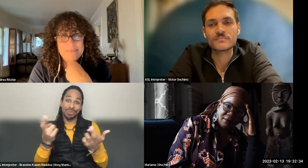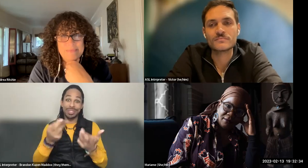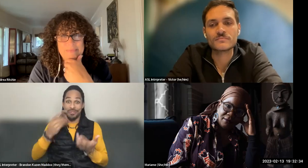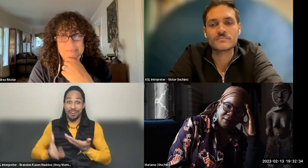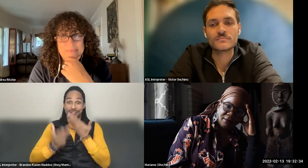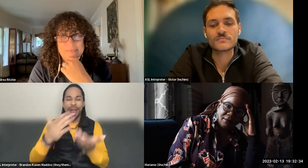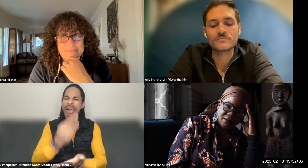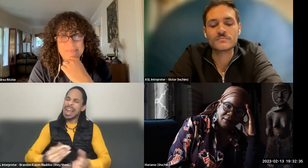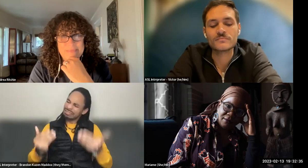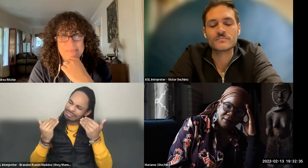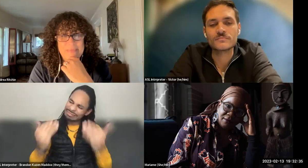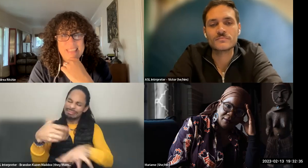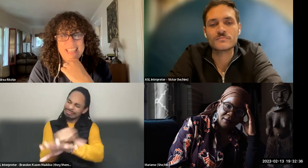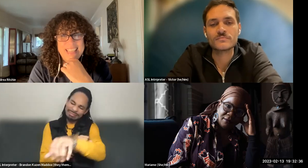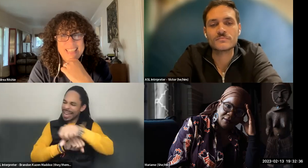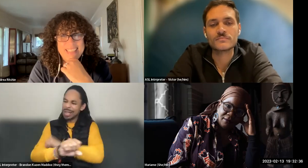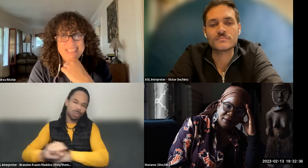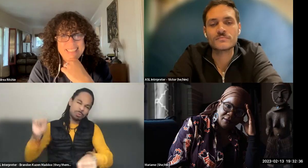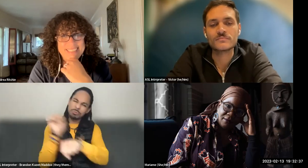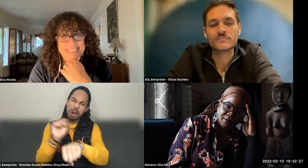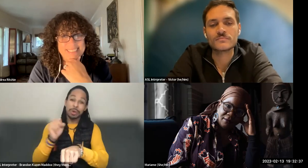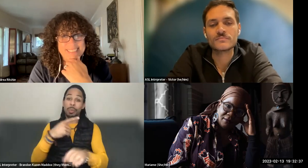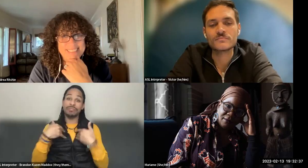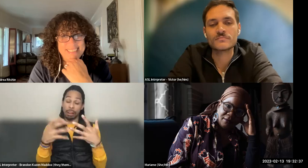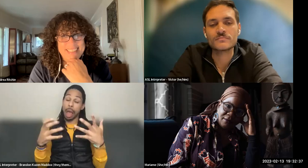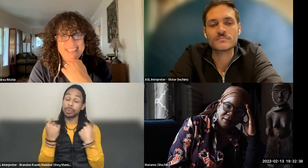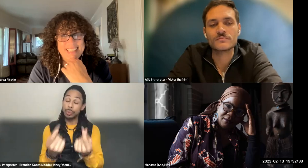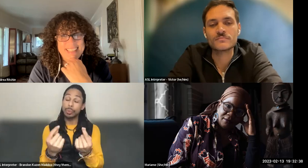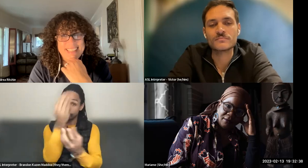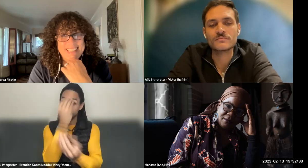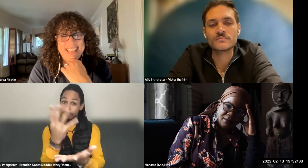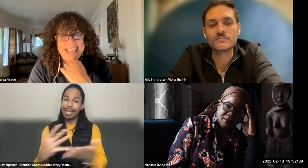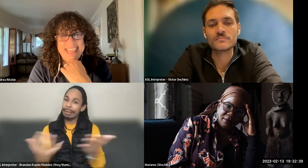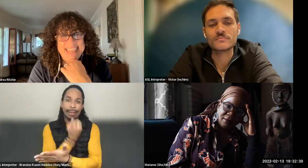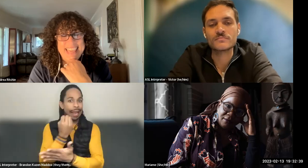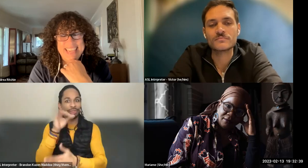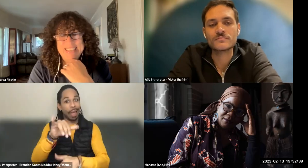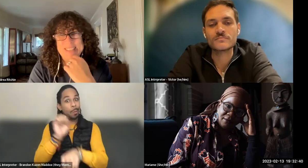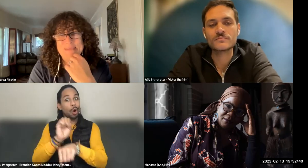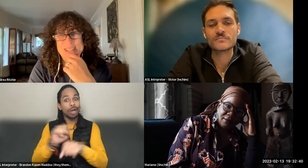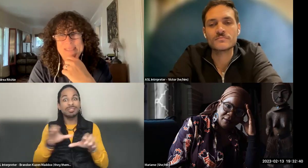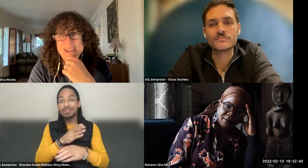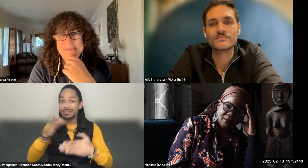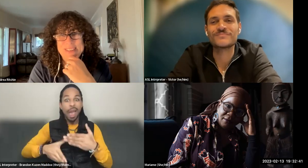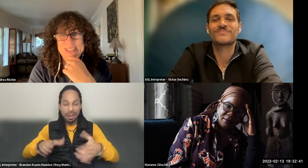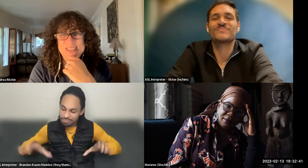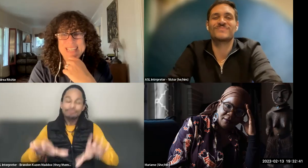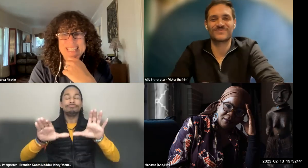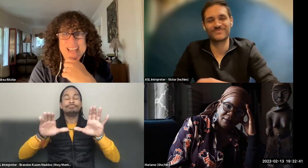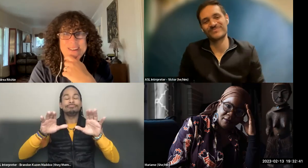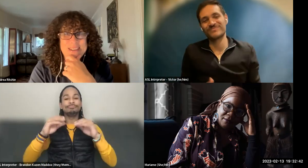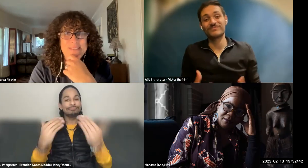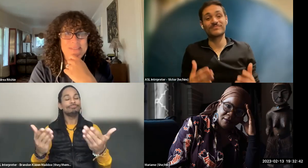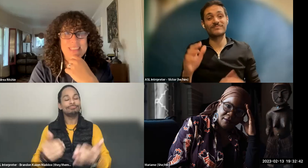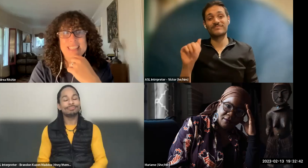Just get to work, y'all. We have a lot to do. Get to work. Thank you so much, Mariame, for closing